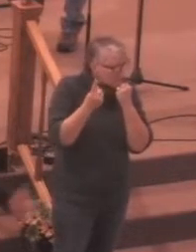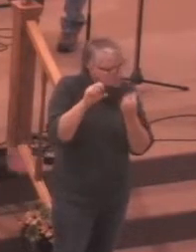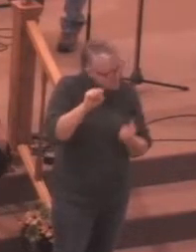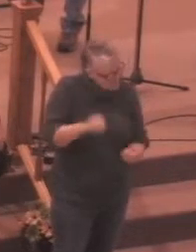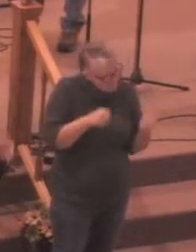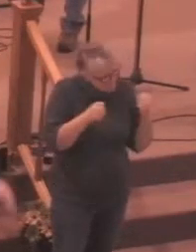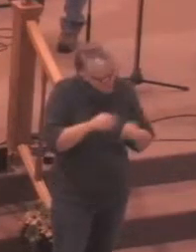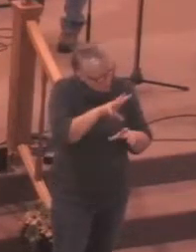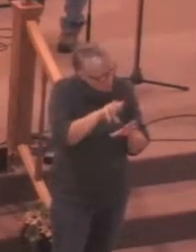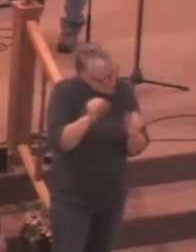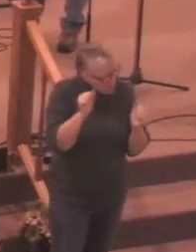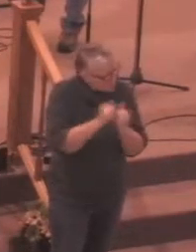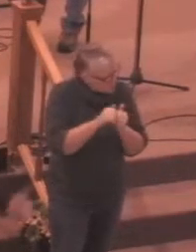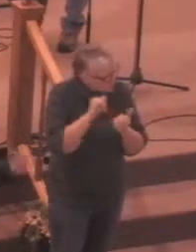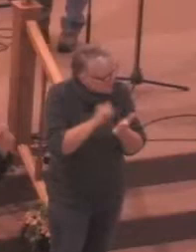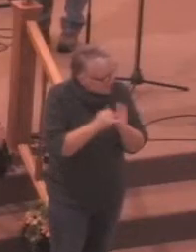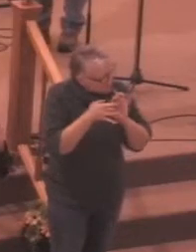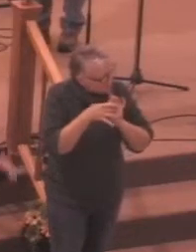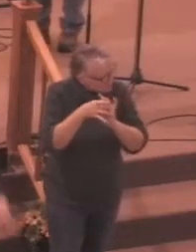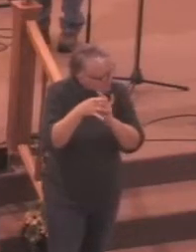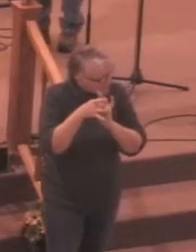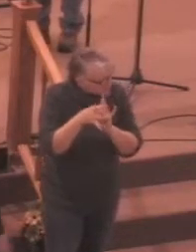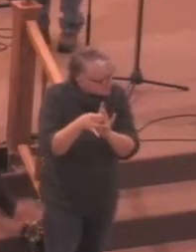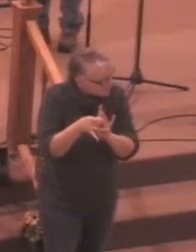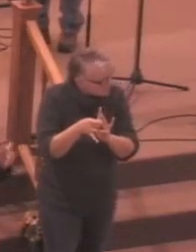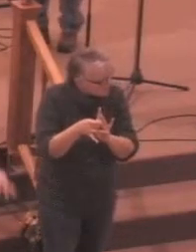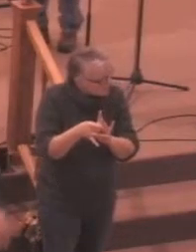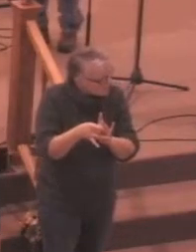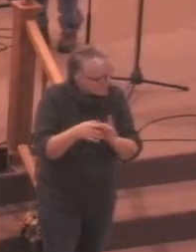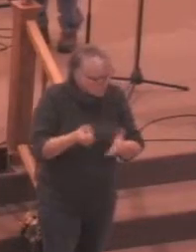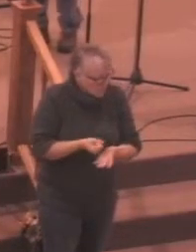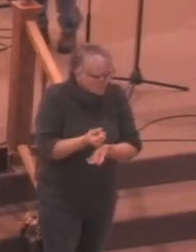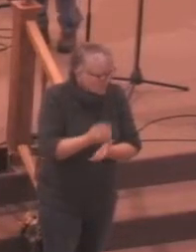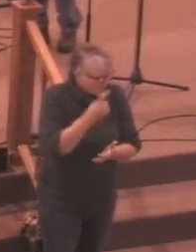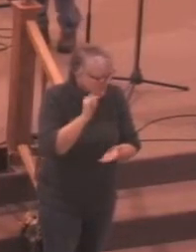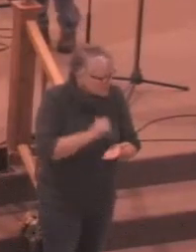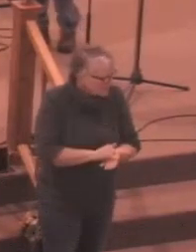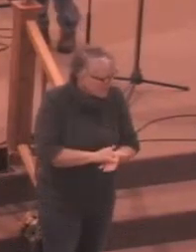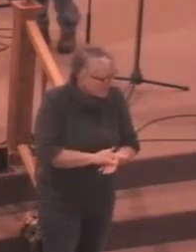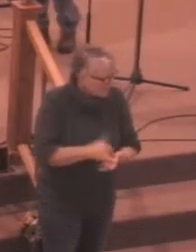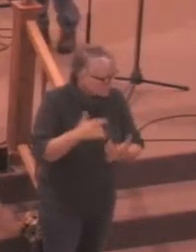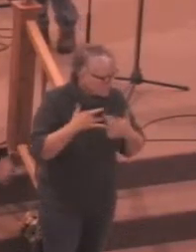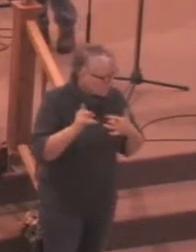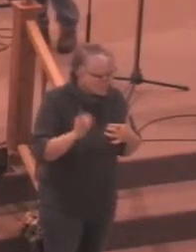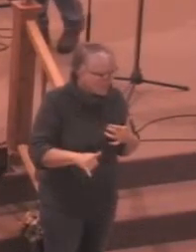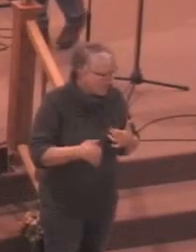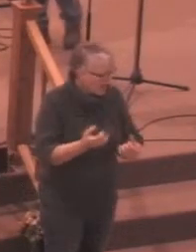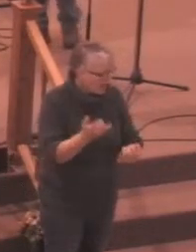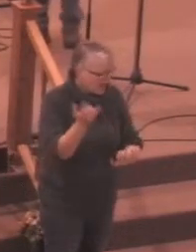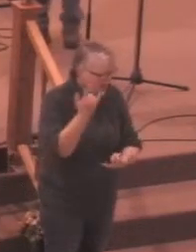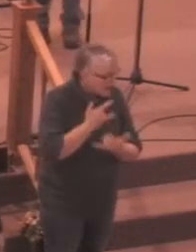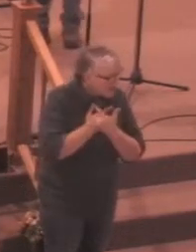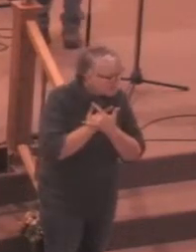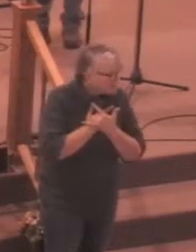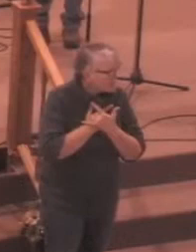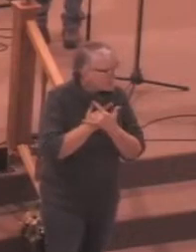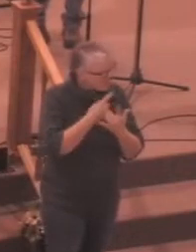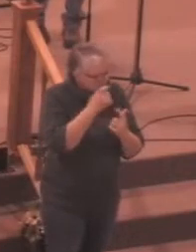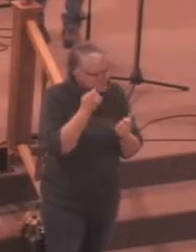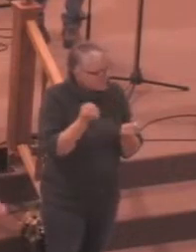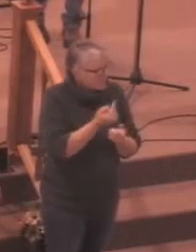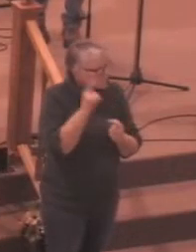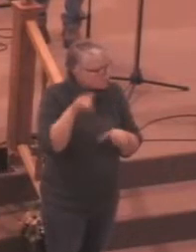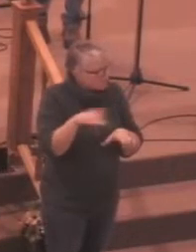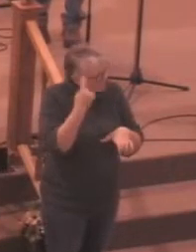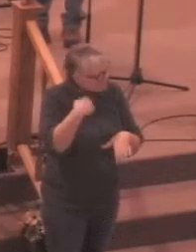But Father God, we give tonight of that joy, because of that joy, because of that love, and because of what you've done for us. In